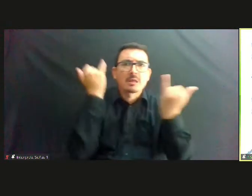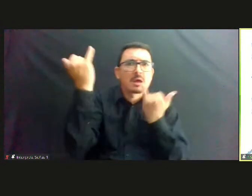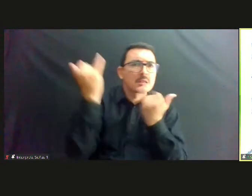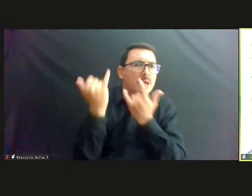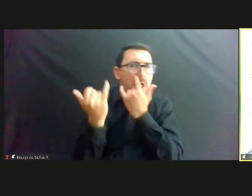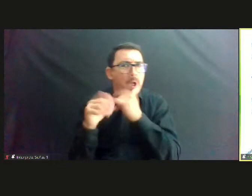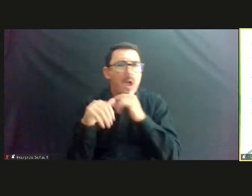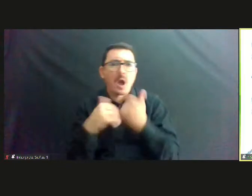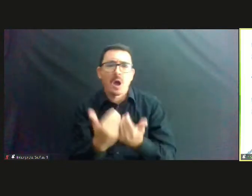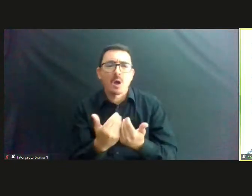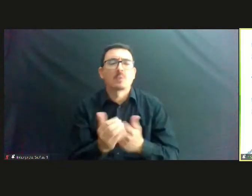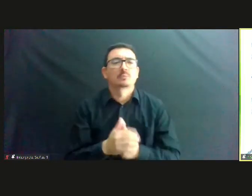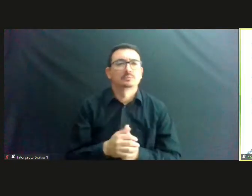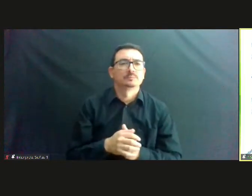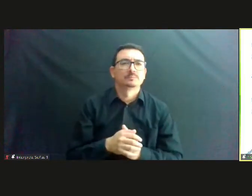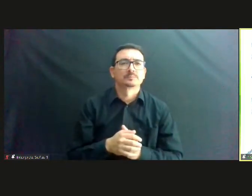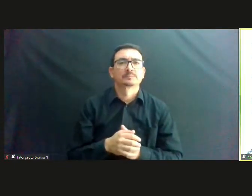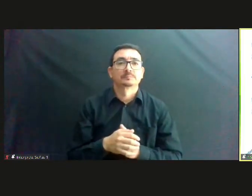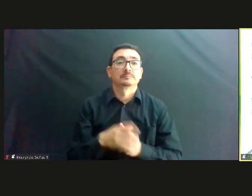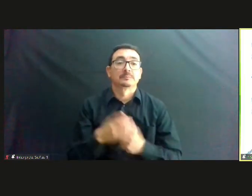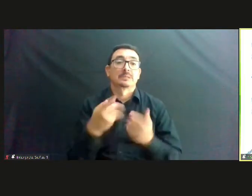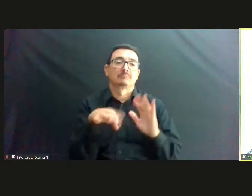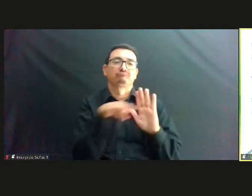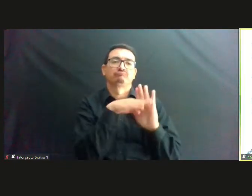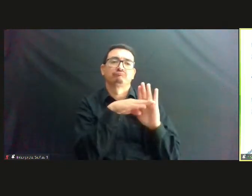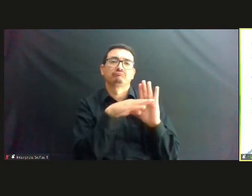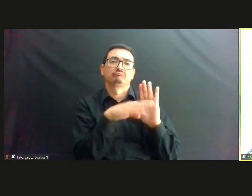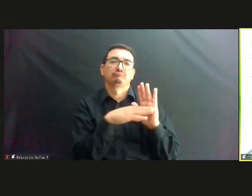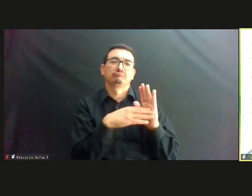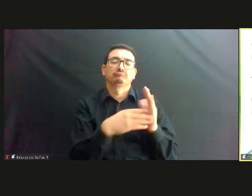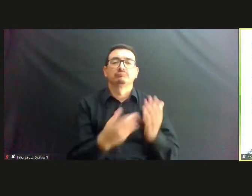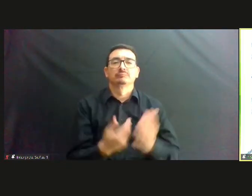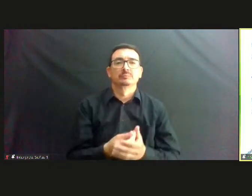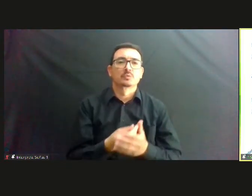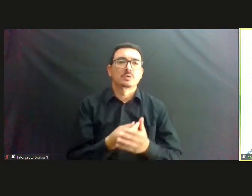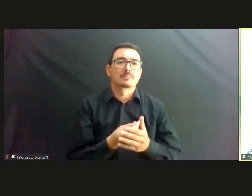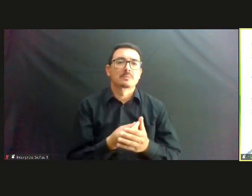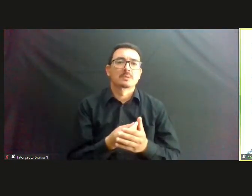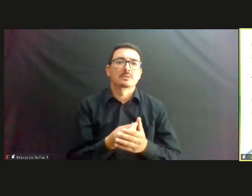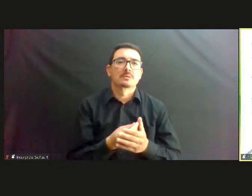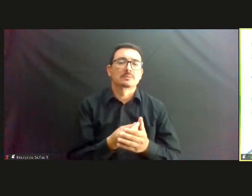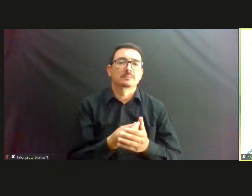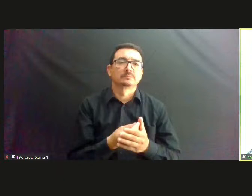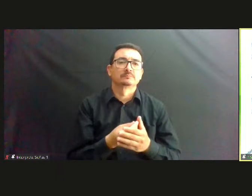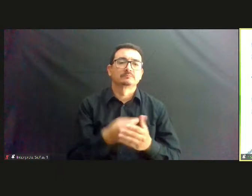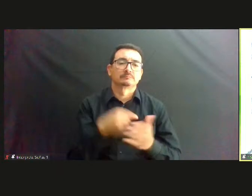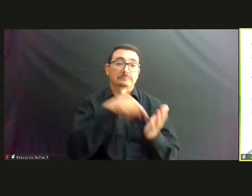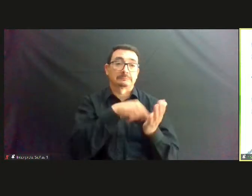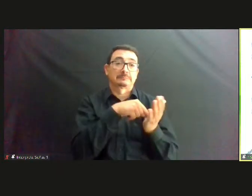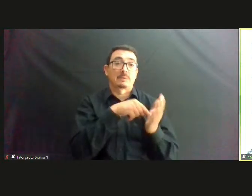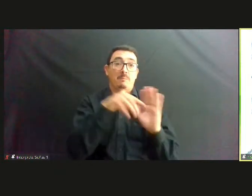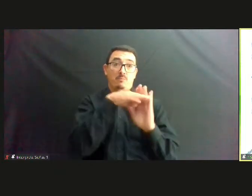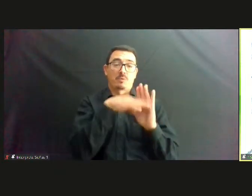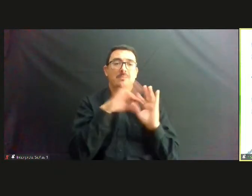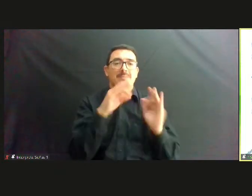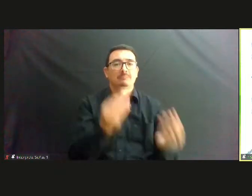session on business opportunities in the new era of global services.